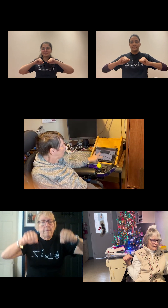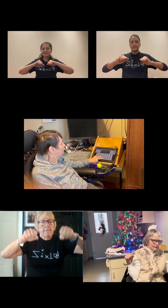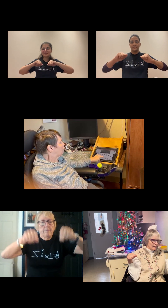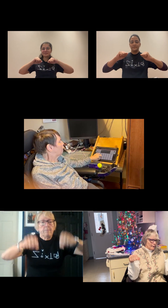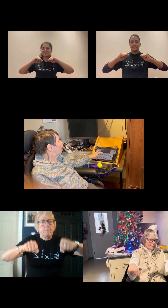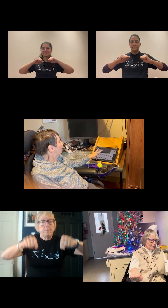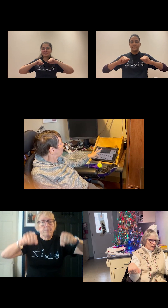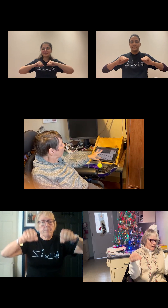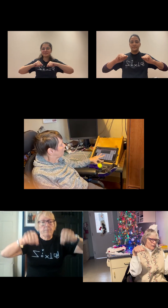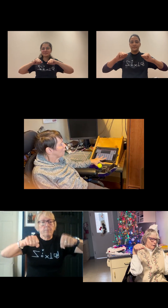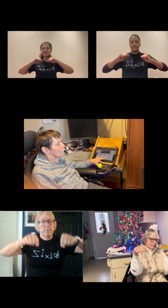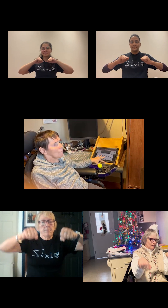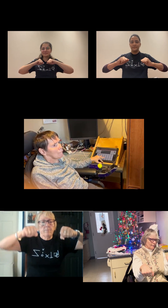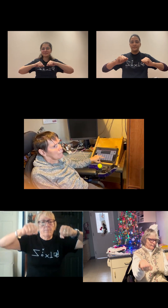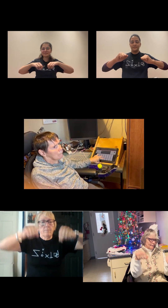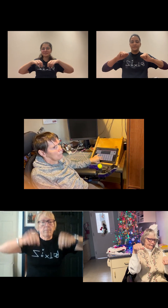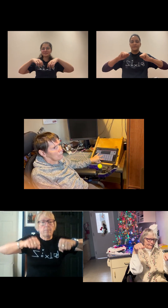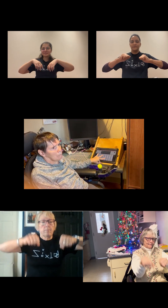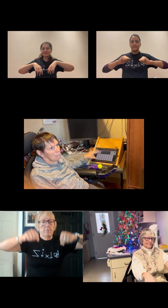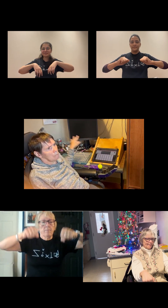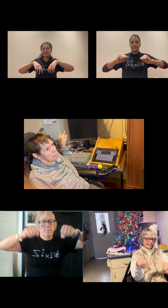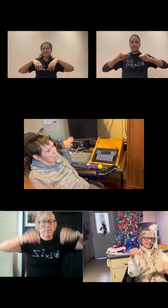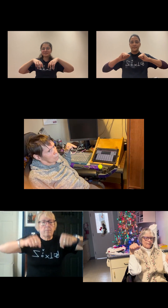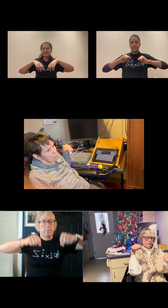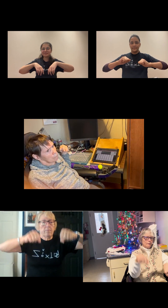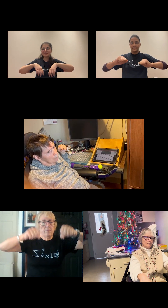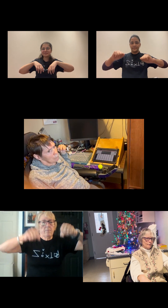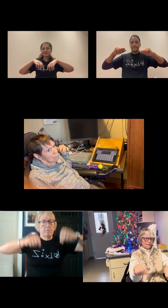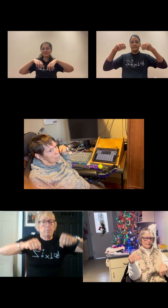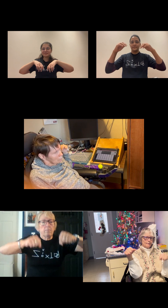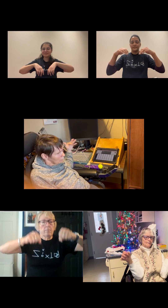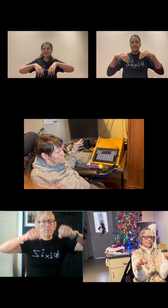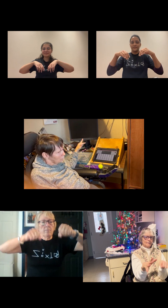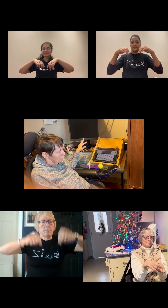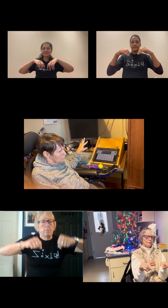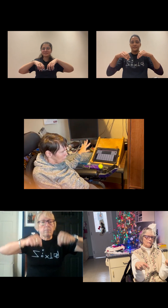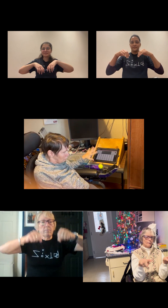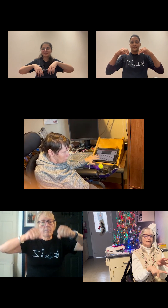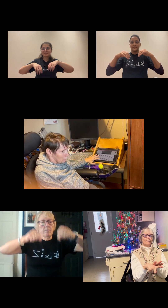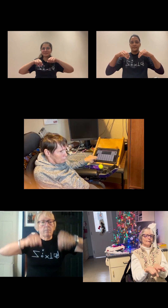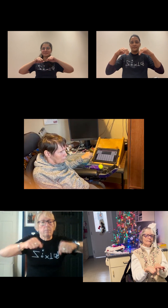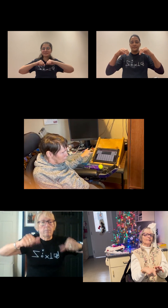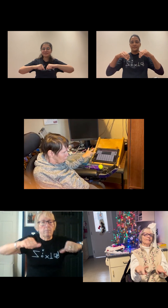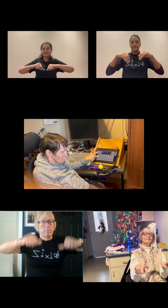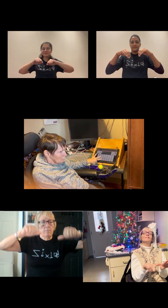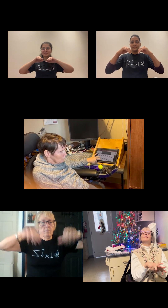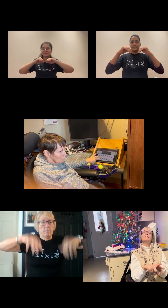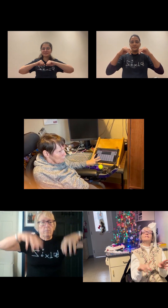thank you, dear old friend, for packing Christmas stockings for